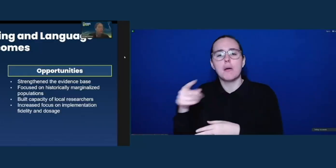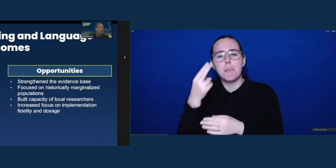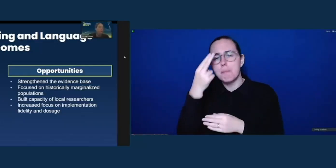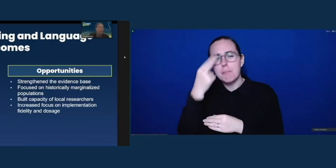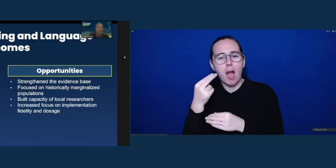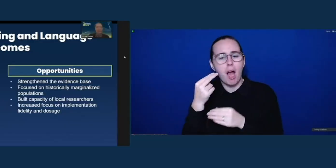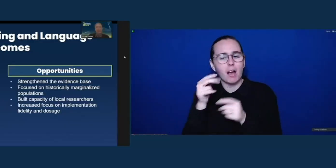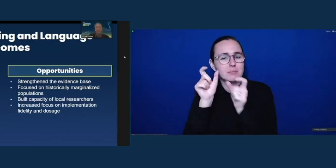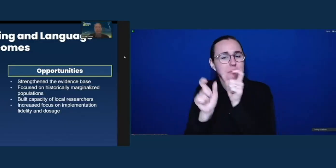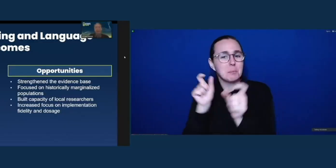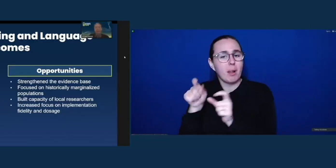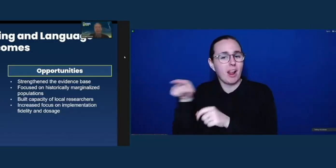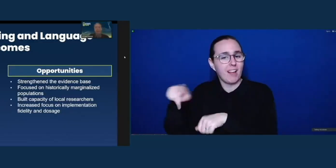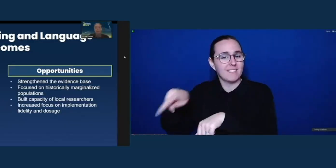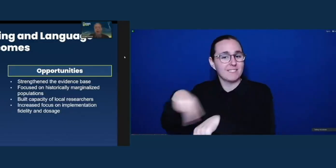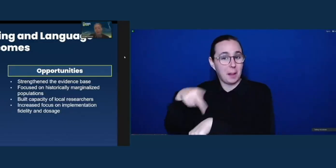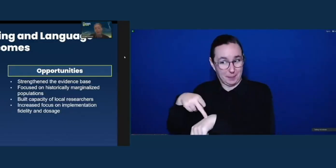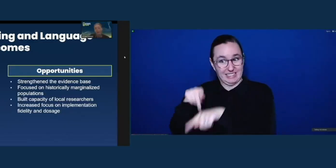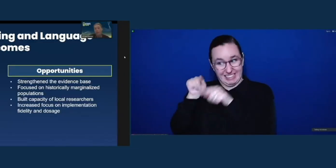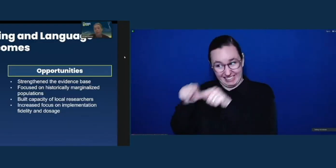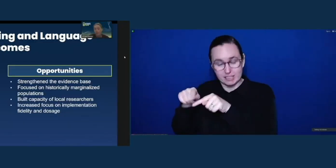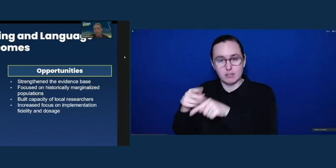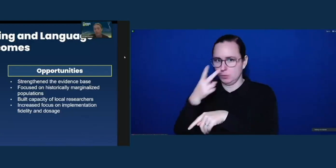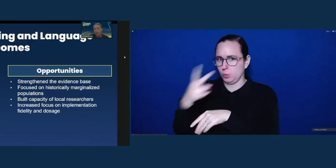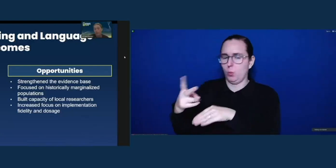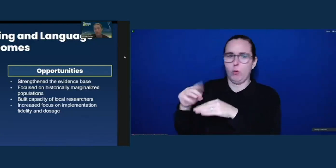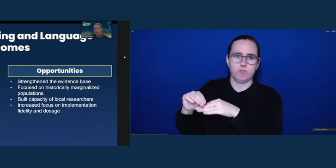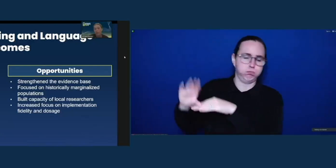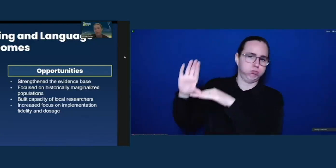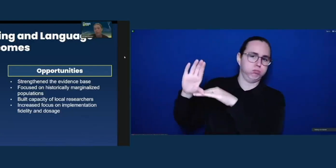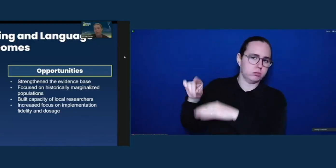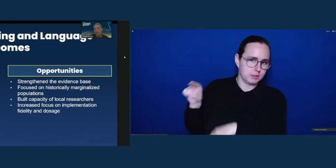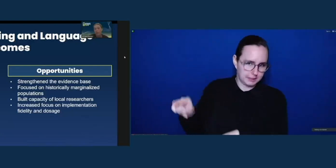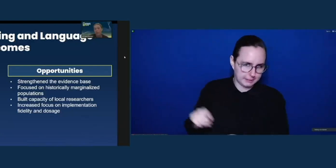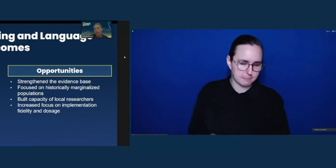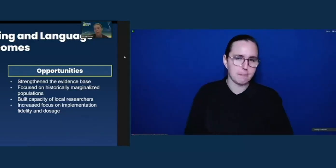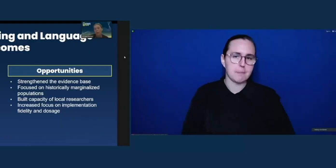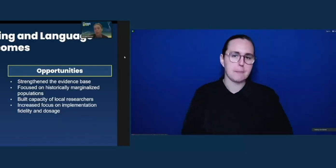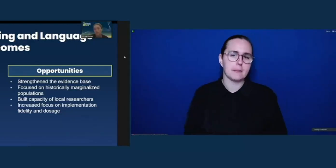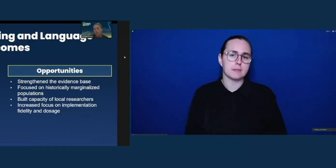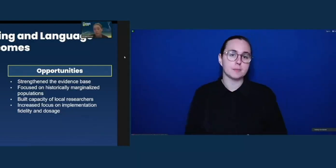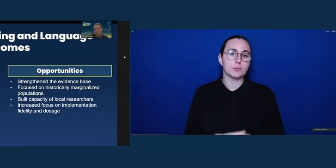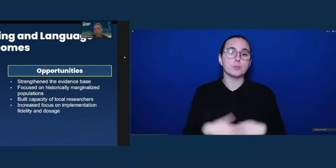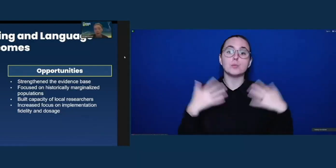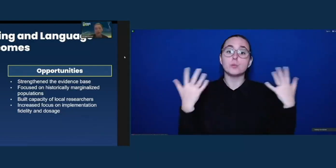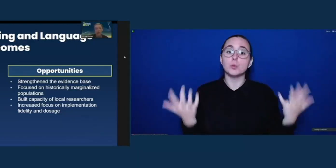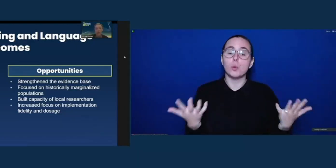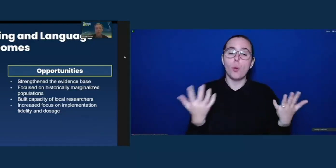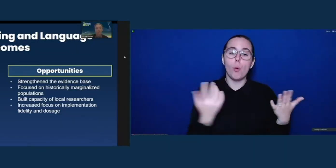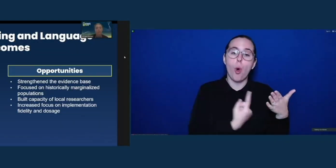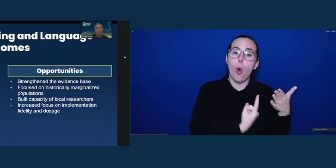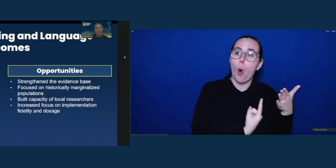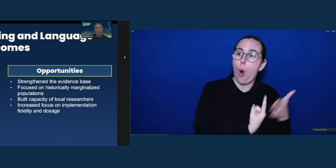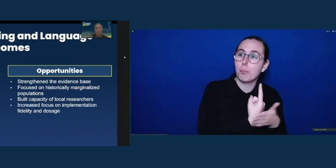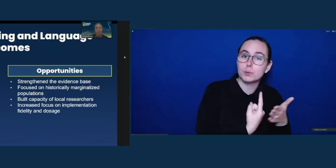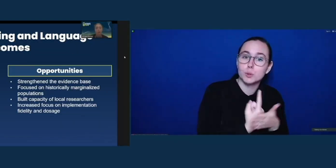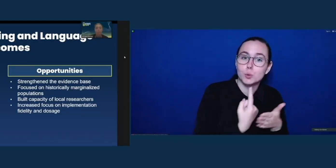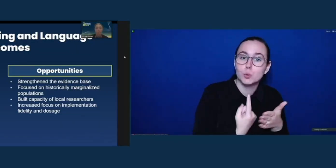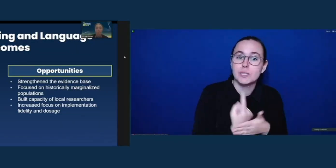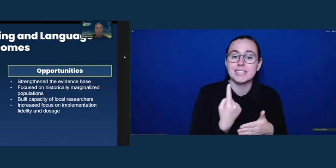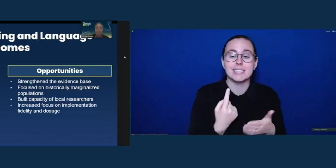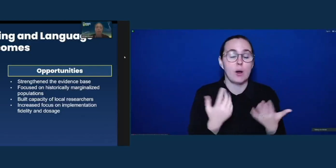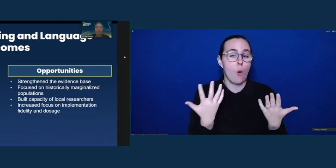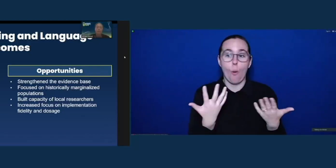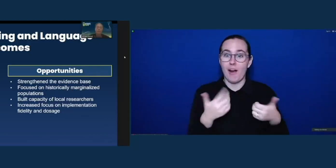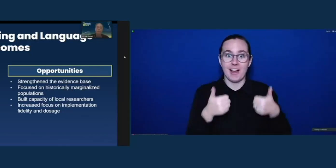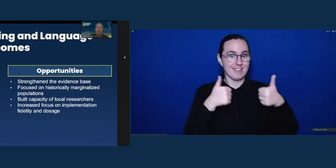So when we think about some of the opportunities or the positives about measuring reading and language